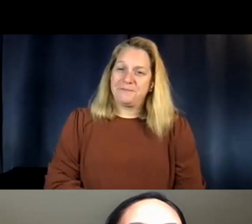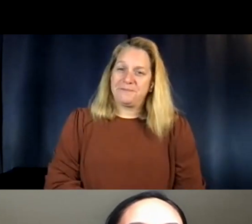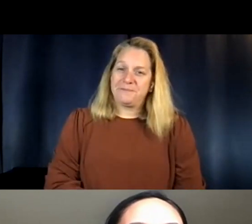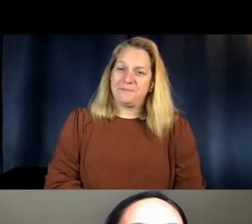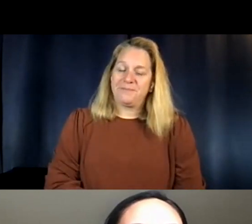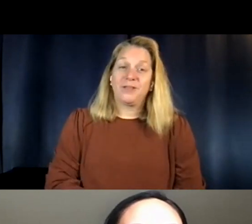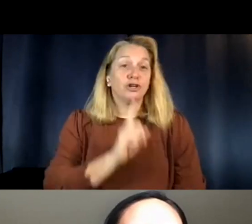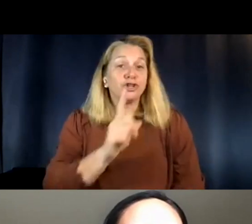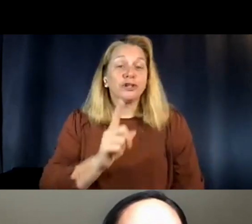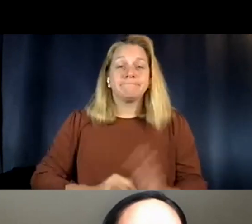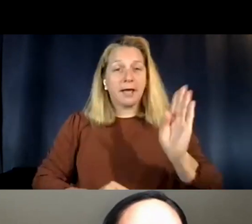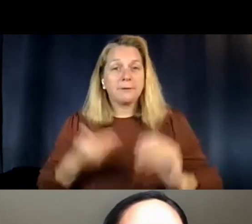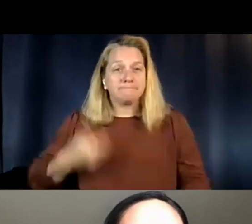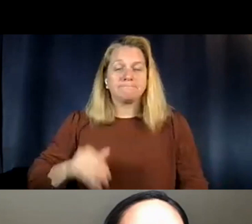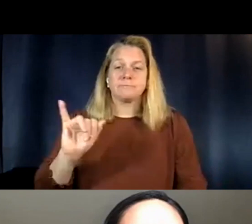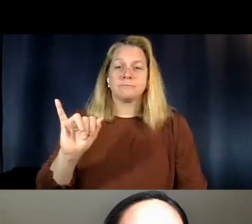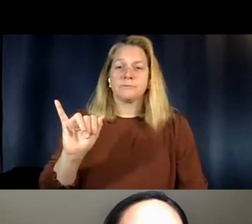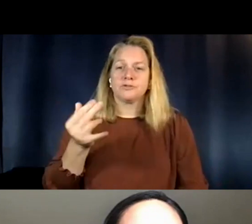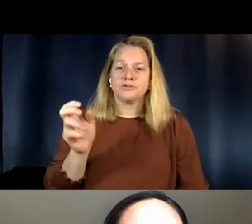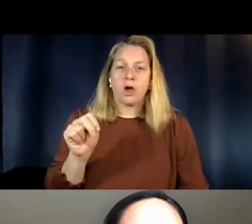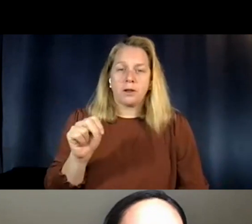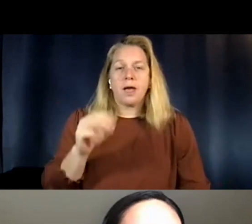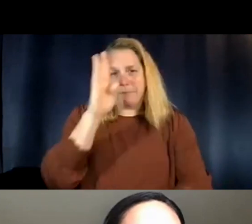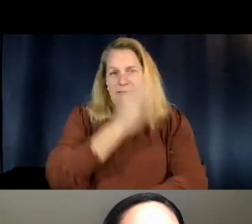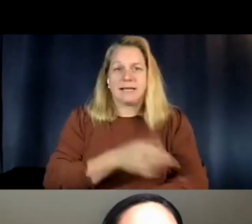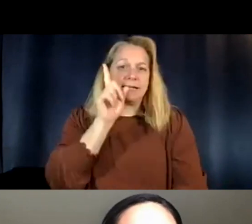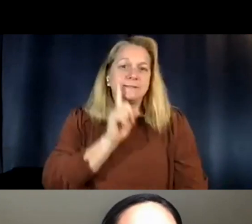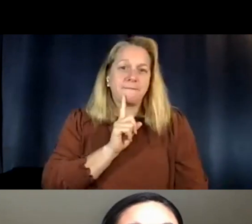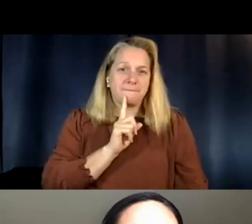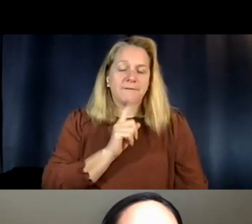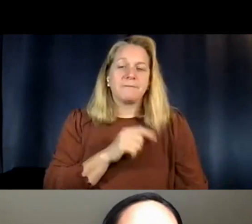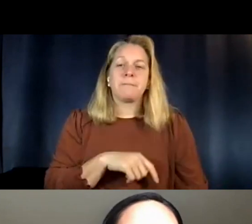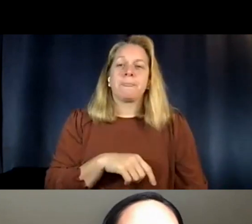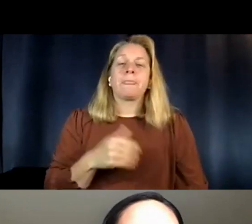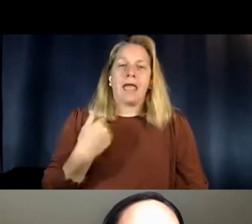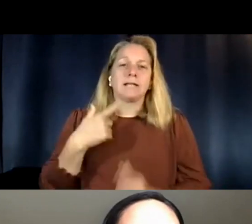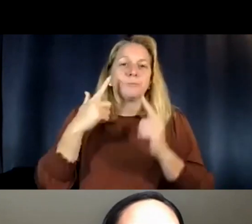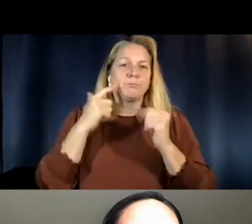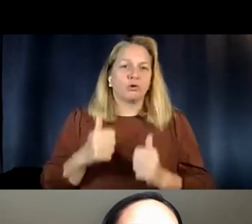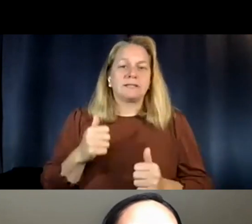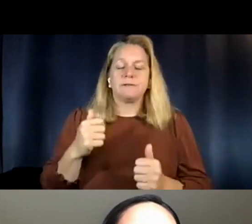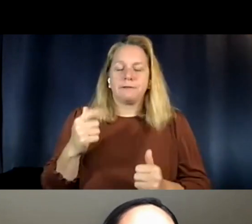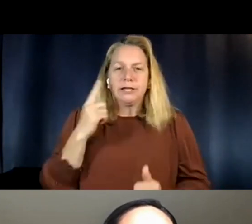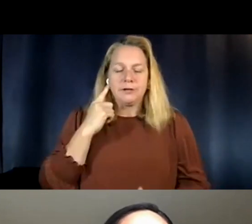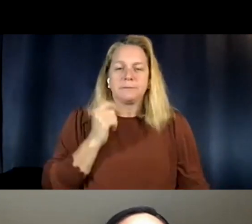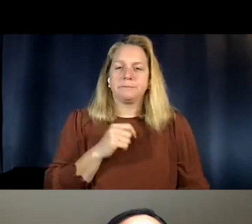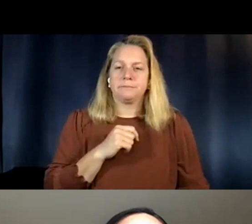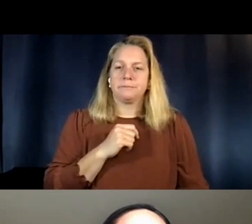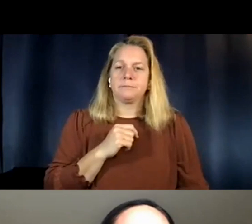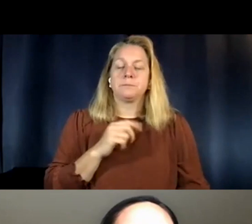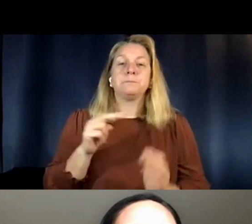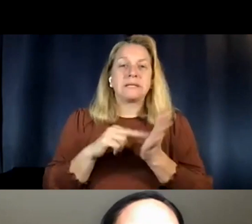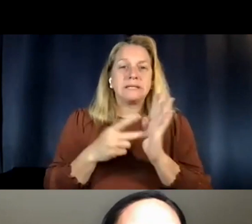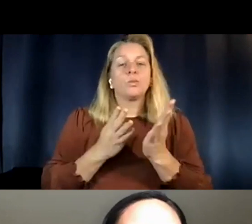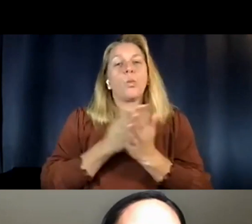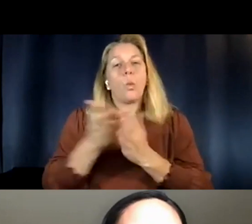Sure. Hi, I'm John. My son is deaf and has progressive hearing. That means over